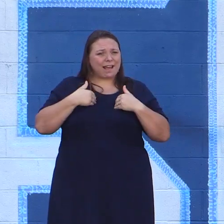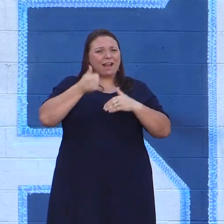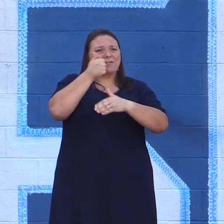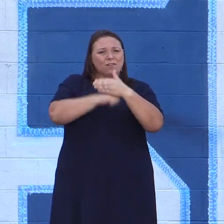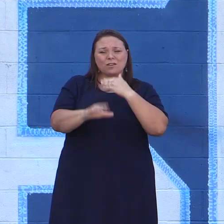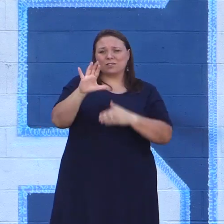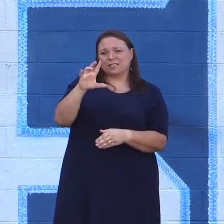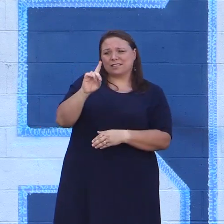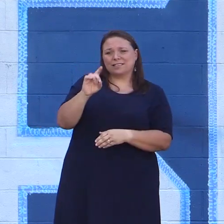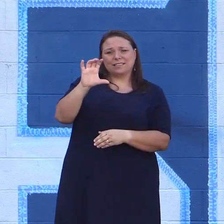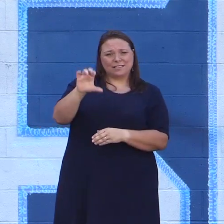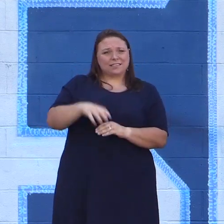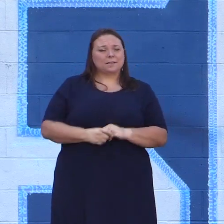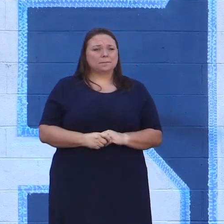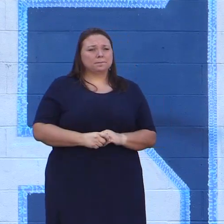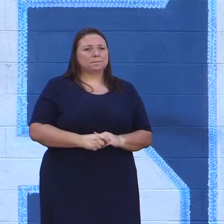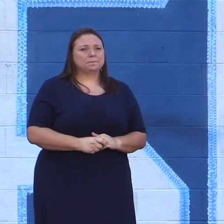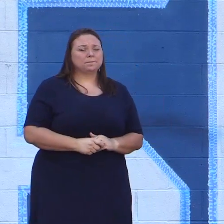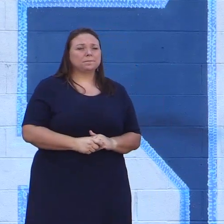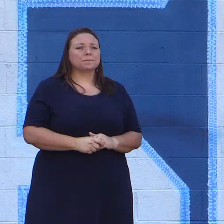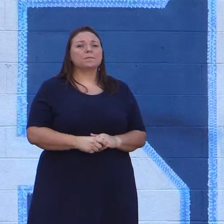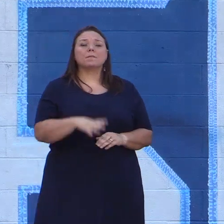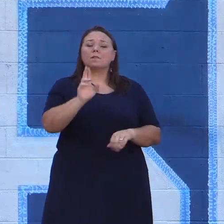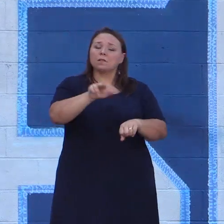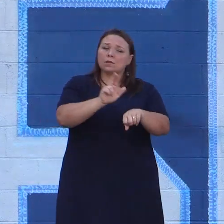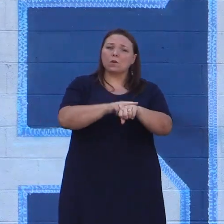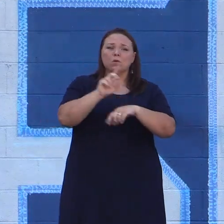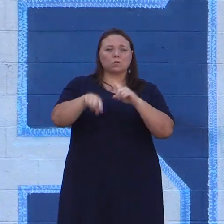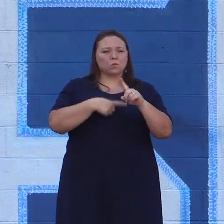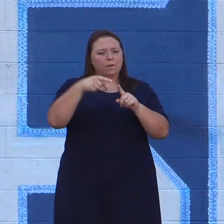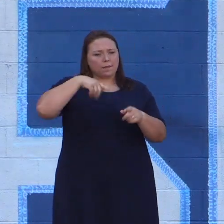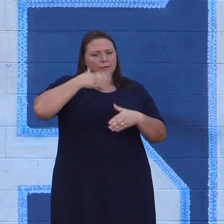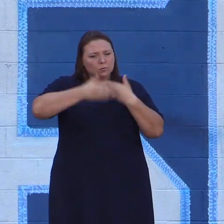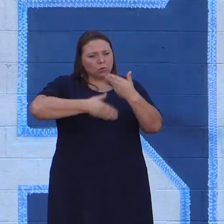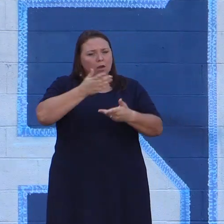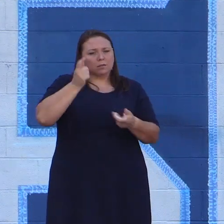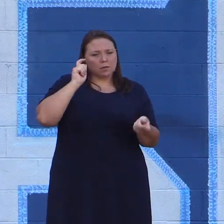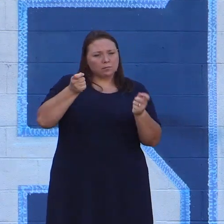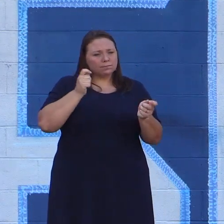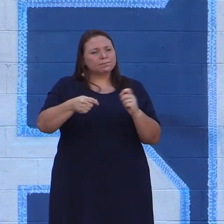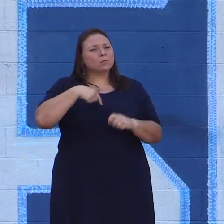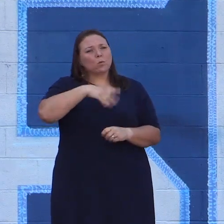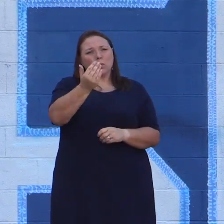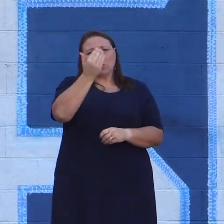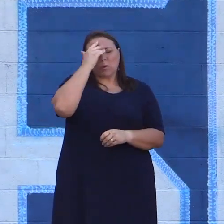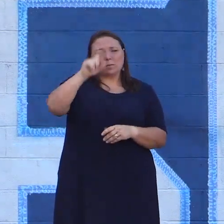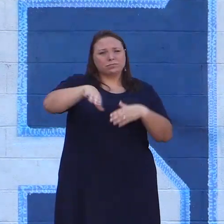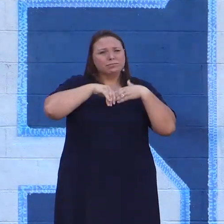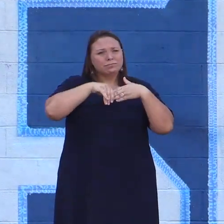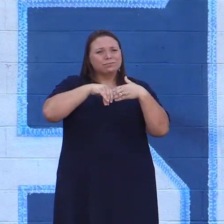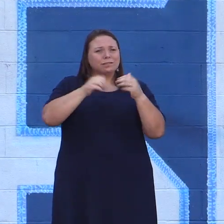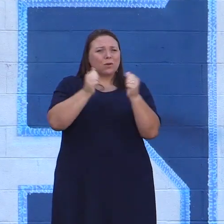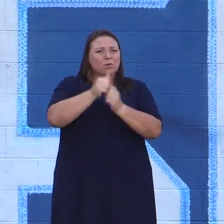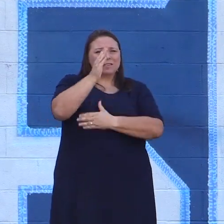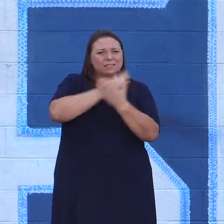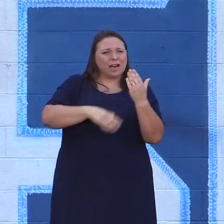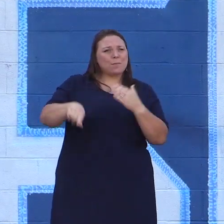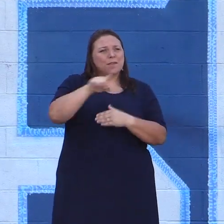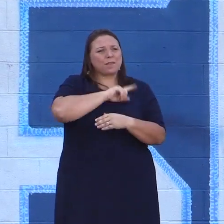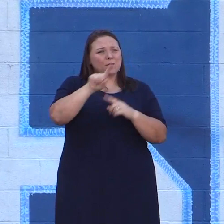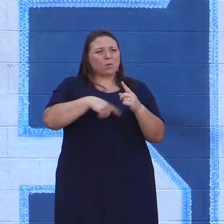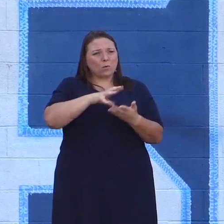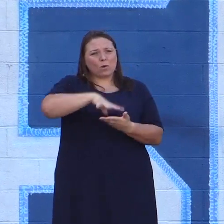CDC guidelines. Of course, as we go through this process, we understand that we may need to be flexible on these capacities as we learn